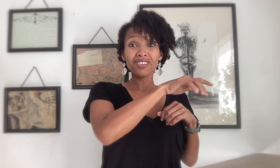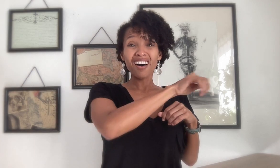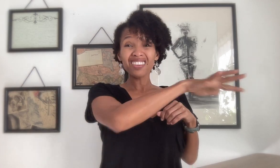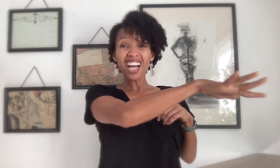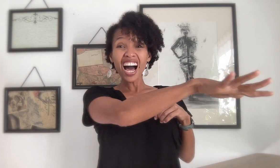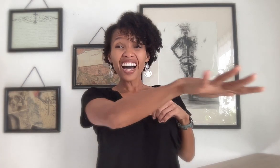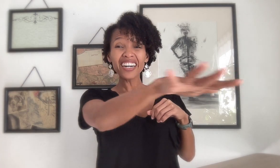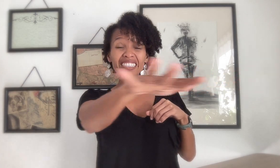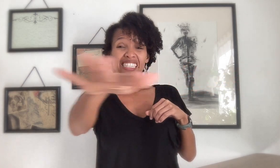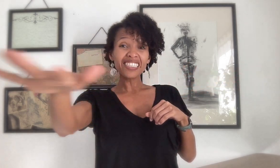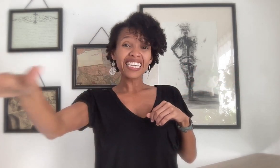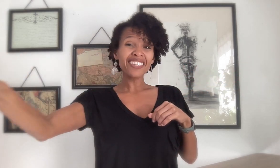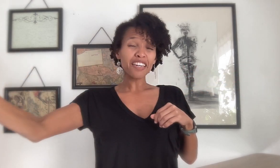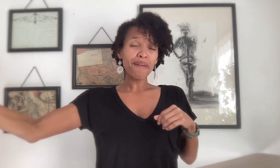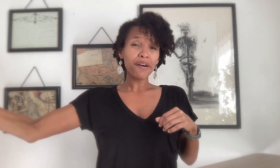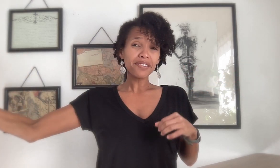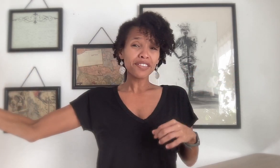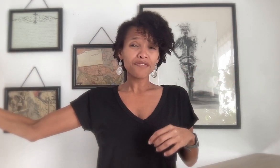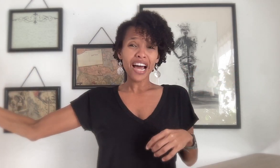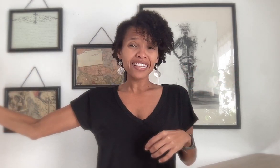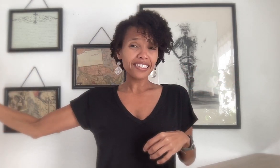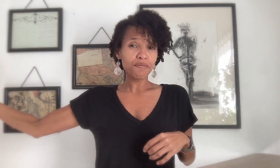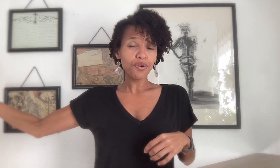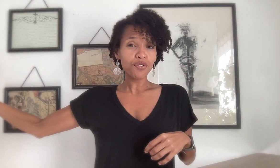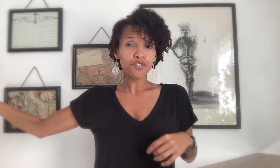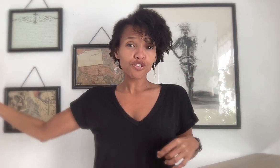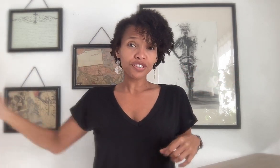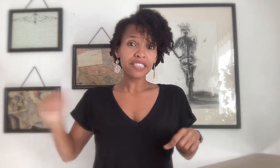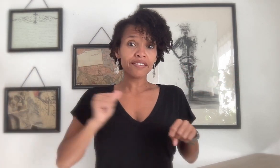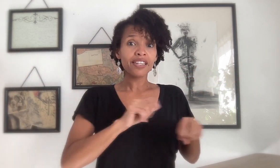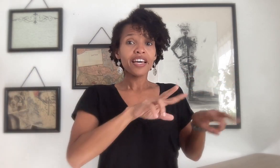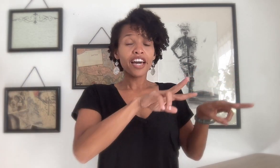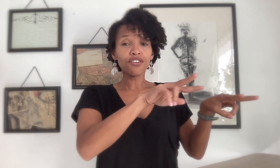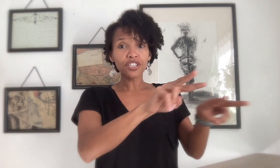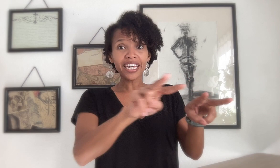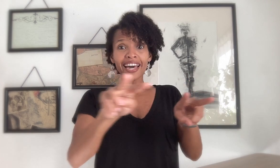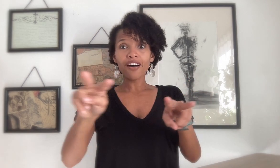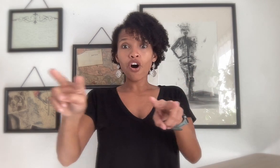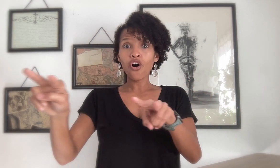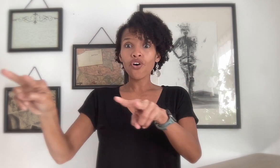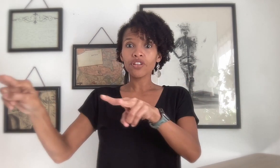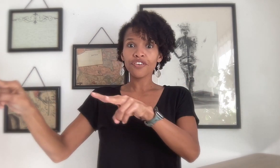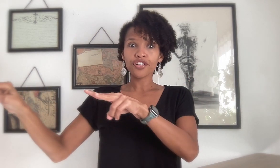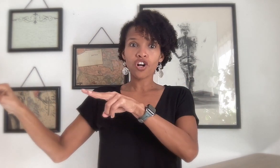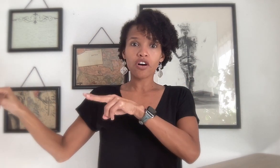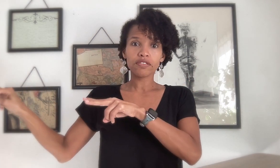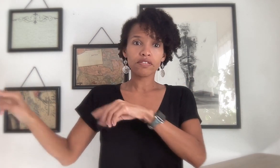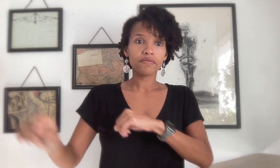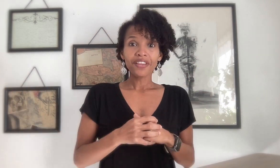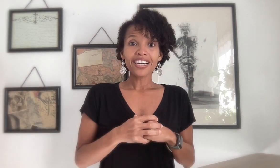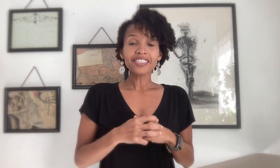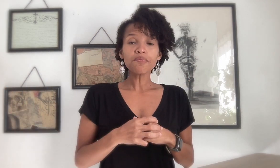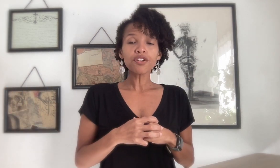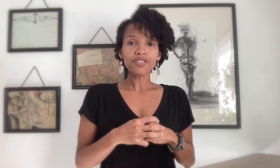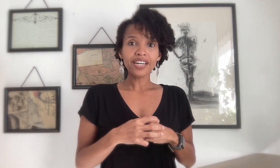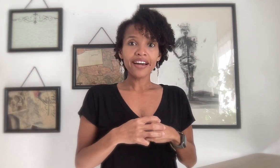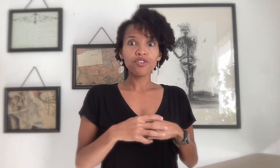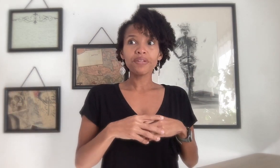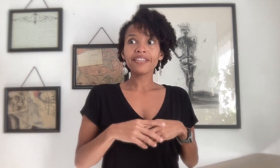a lot to see, like mountains and valleys and beautiful trees, and you're looking at all of it across. A similar sign would be